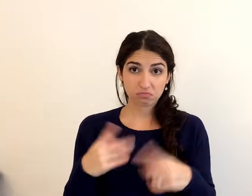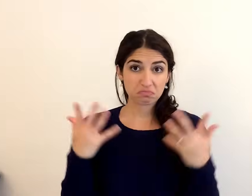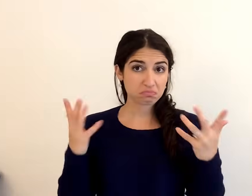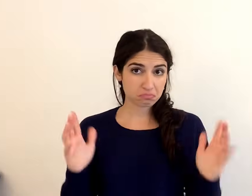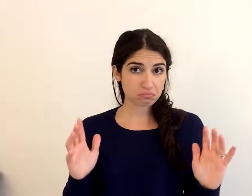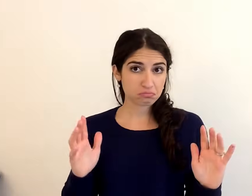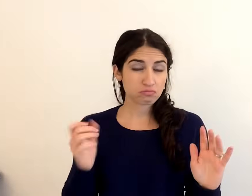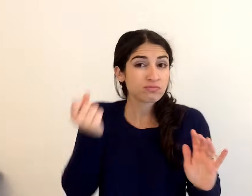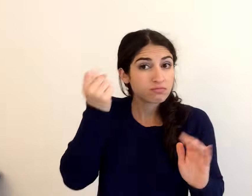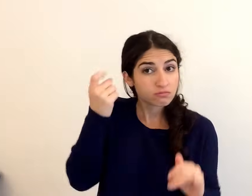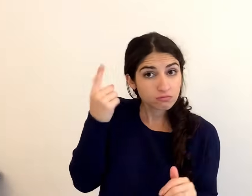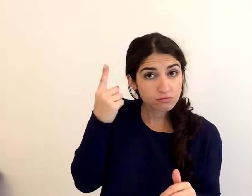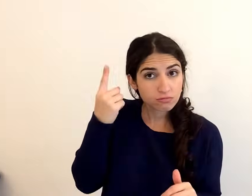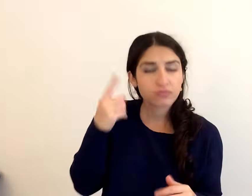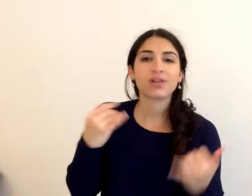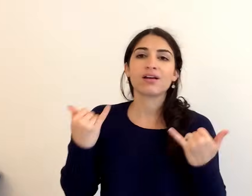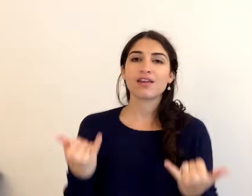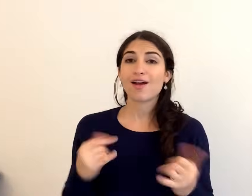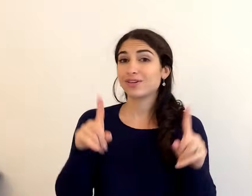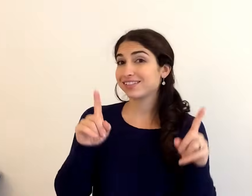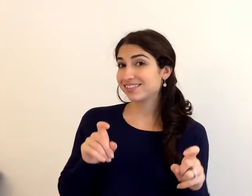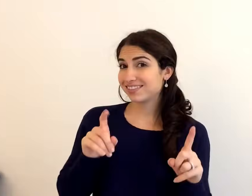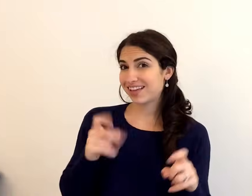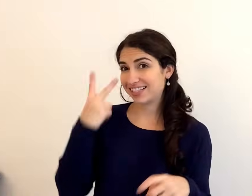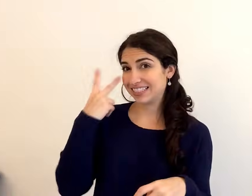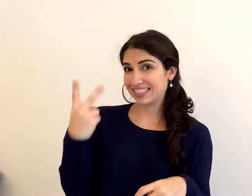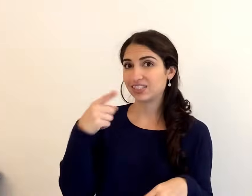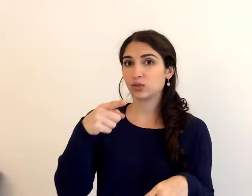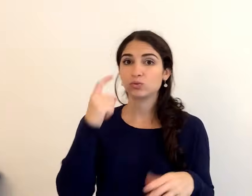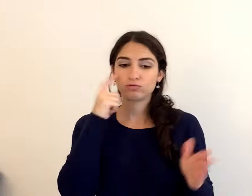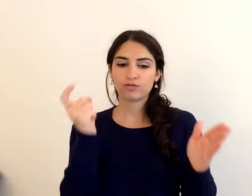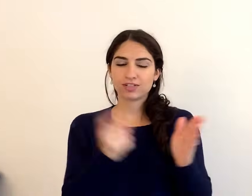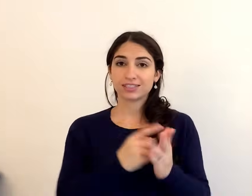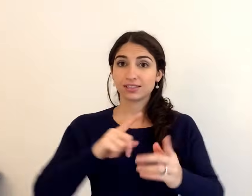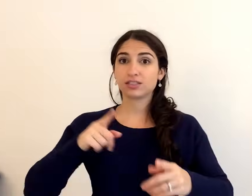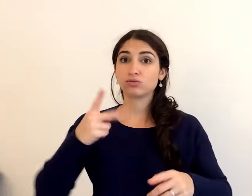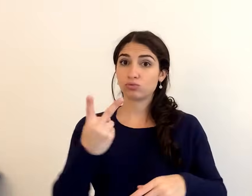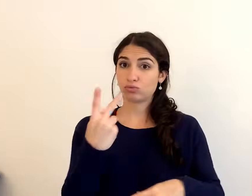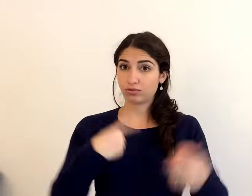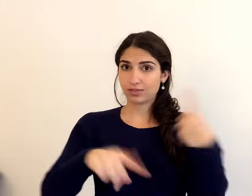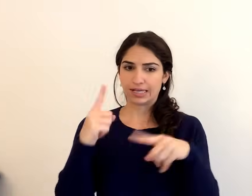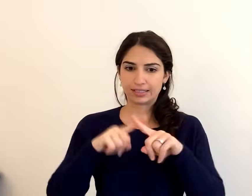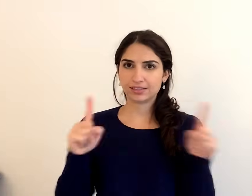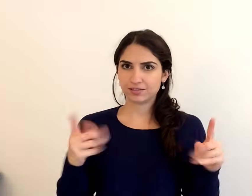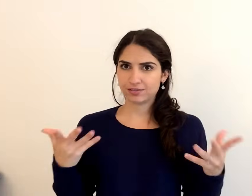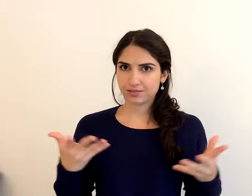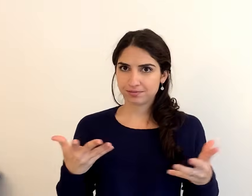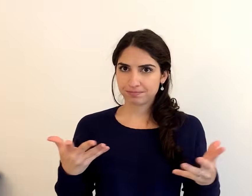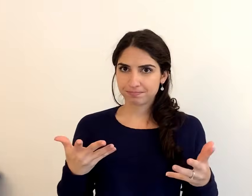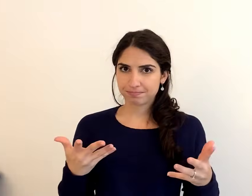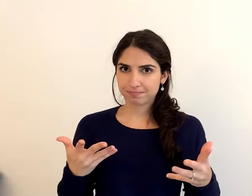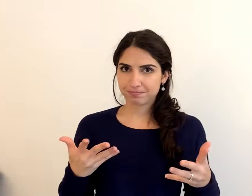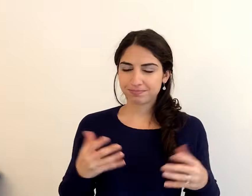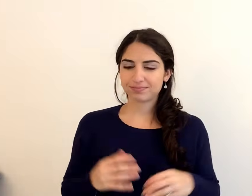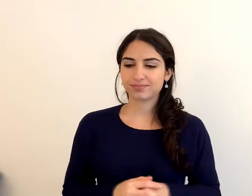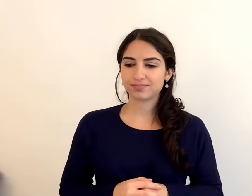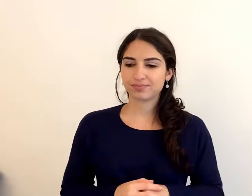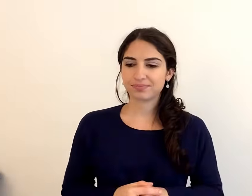sign. So do you understand? Now we'll test and see if you can recognize the difference between two similar